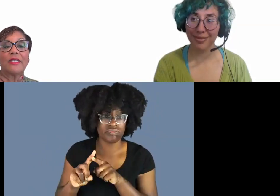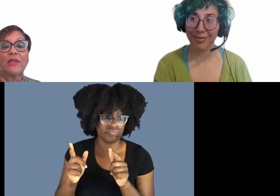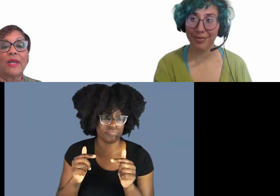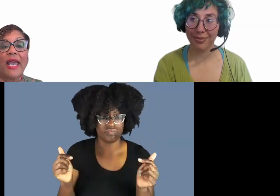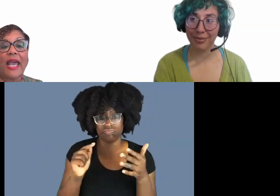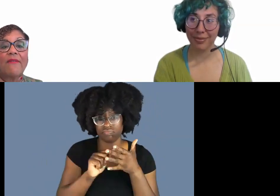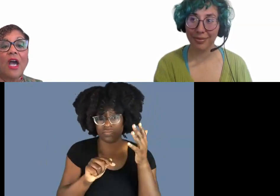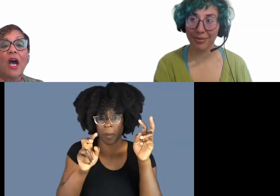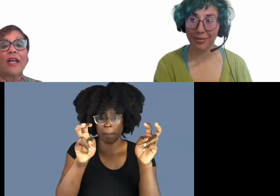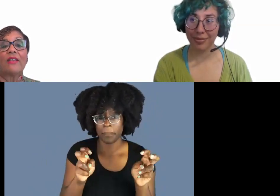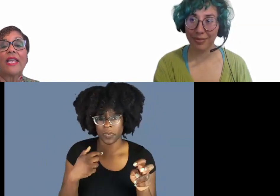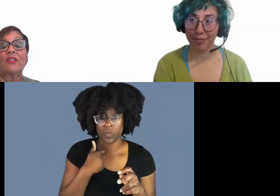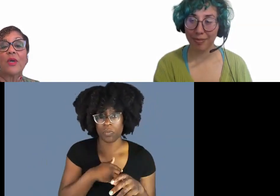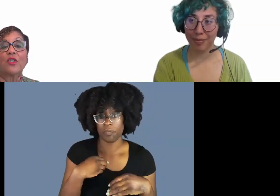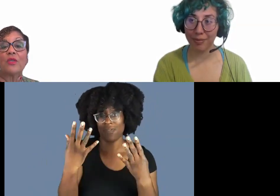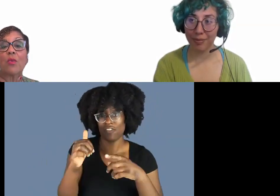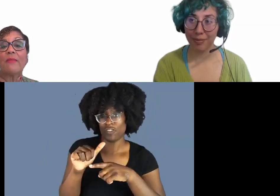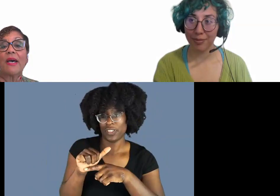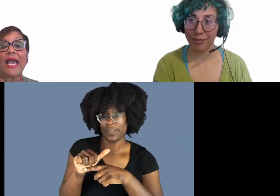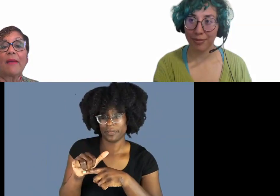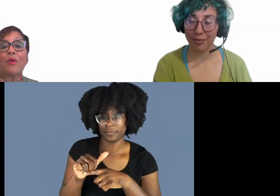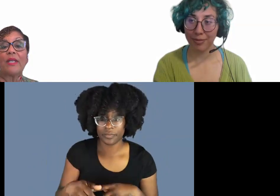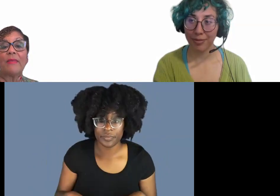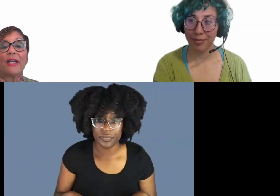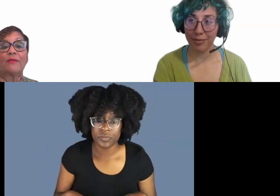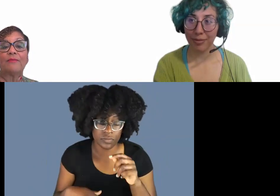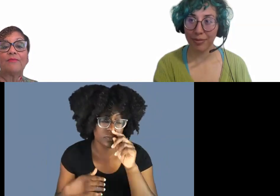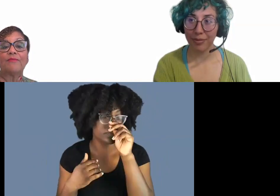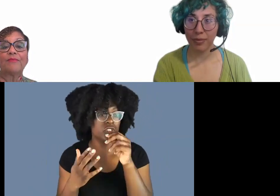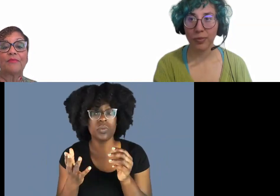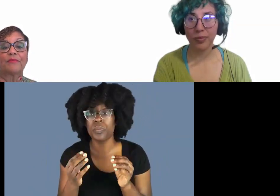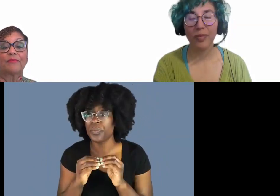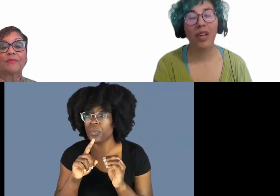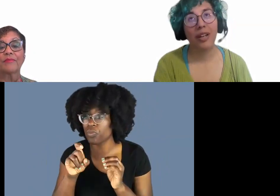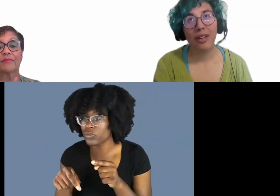and let me see what I have. Okay, the next question is, what about Apple email?